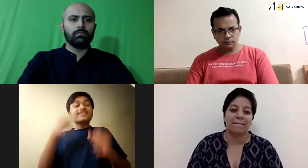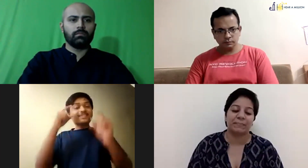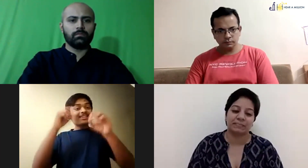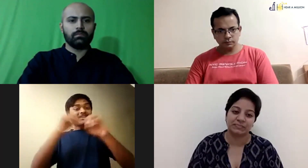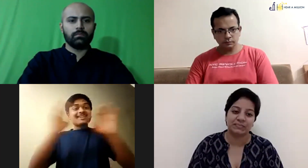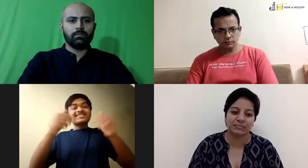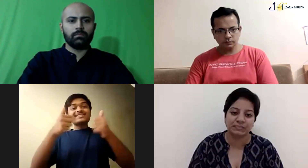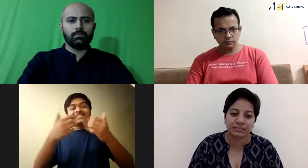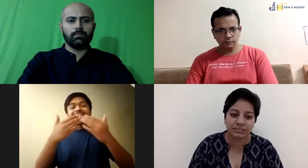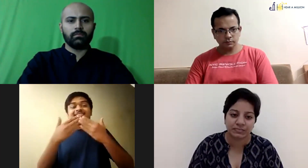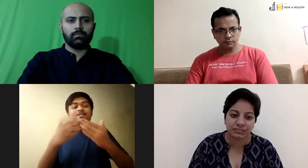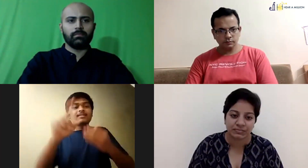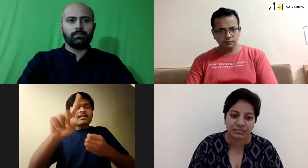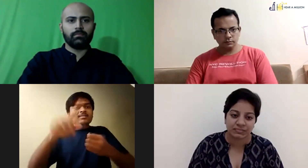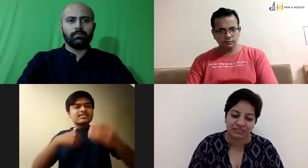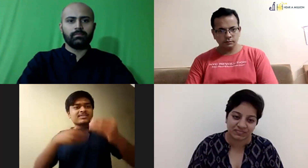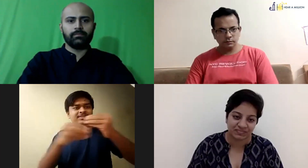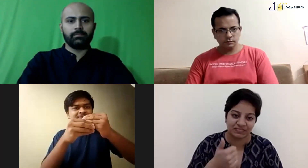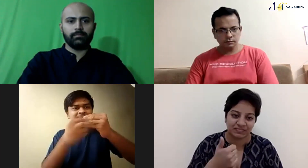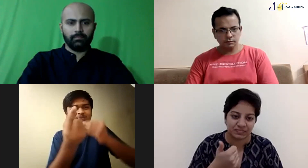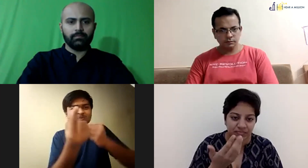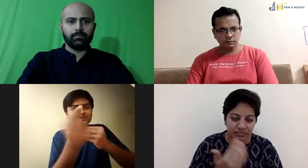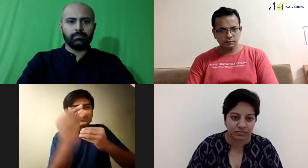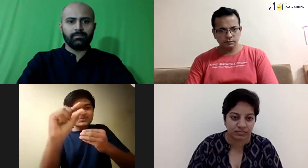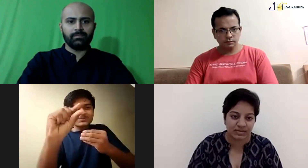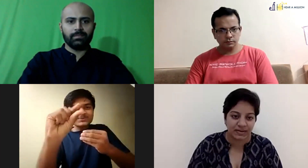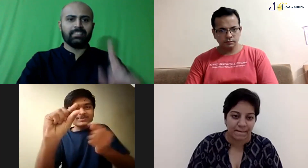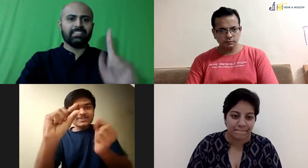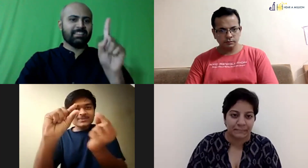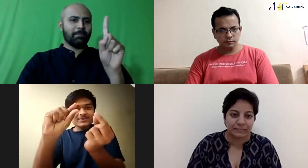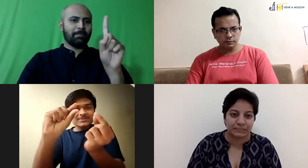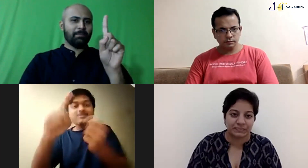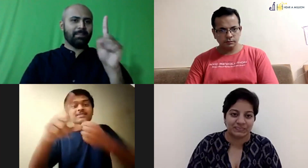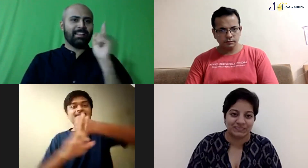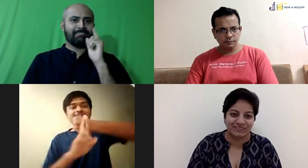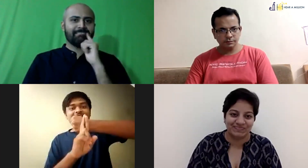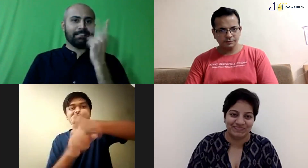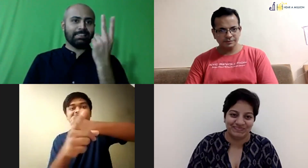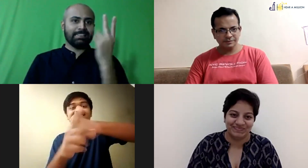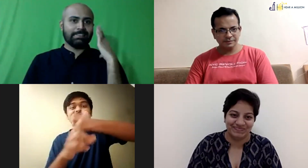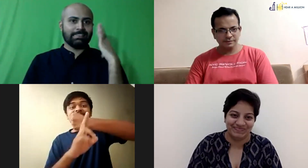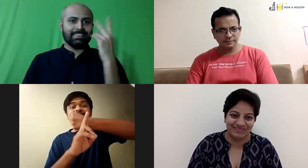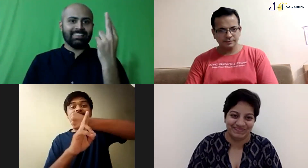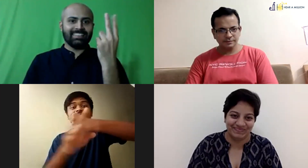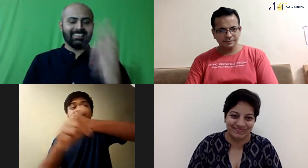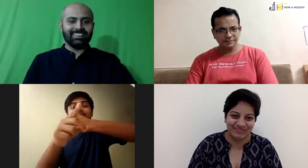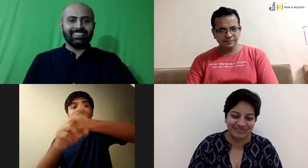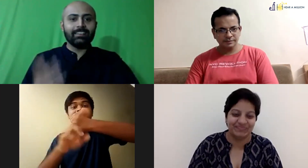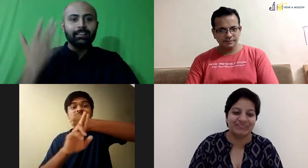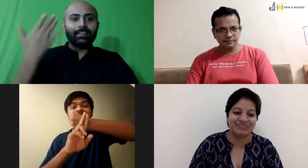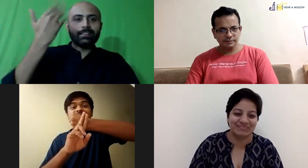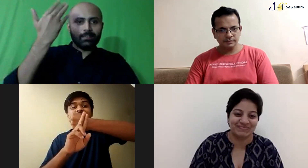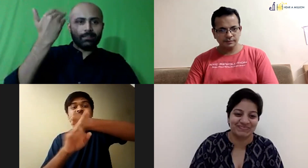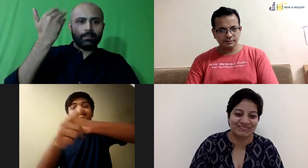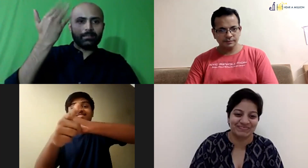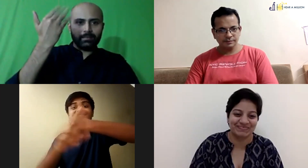the childhood. I didn't feel much painful in it. So one more thing, can I add over here? To